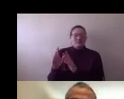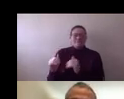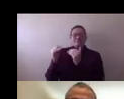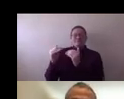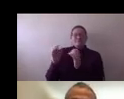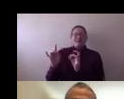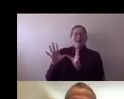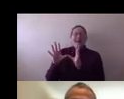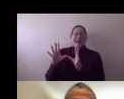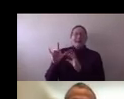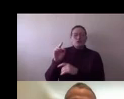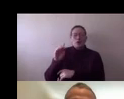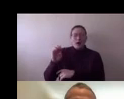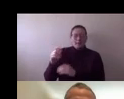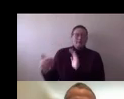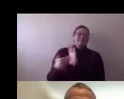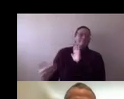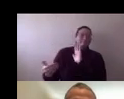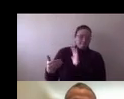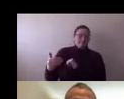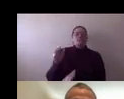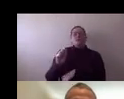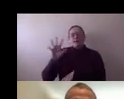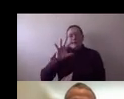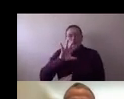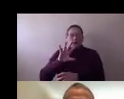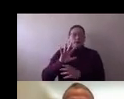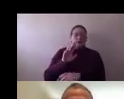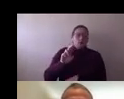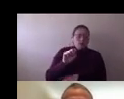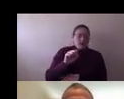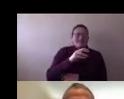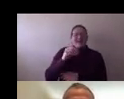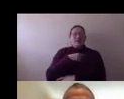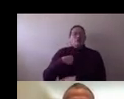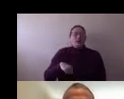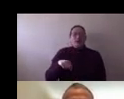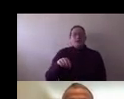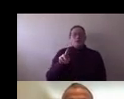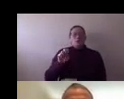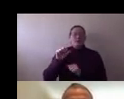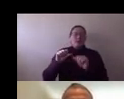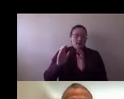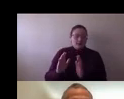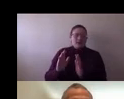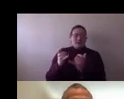crimes against Asian Americans and Chinese Americans during the recent COVID-19